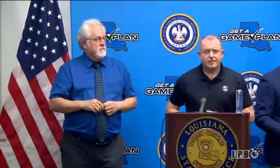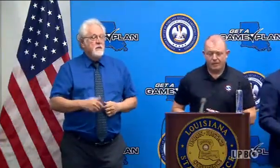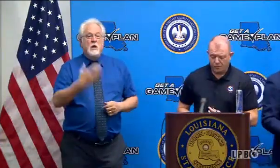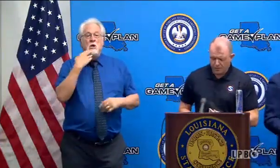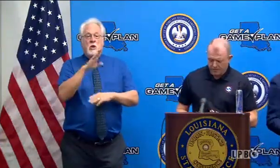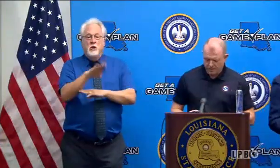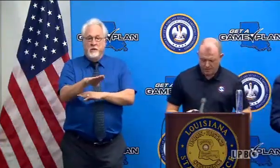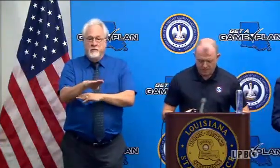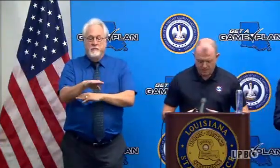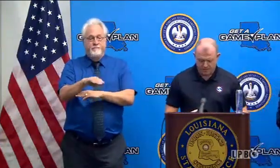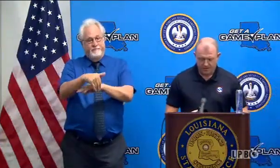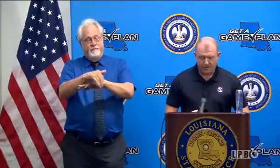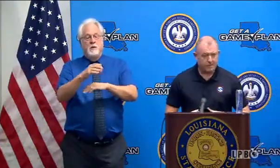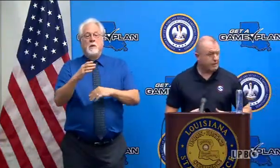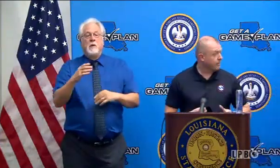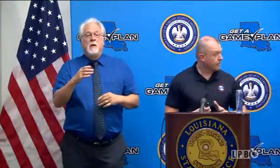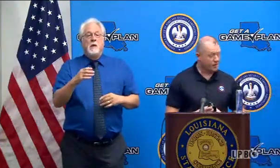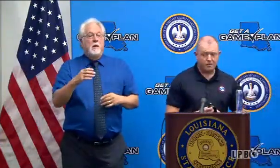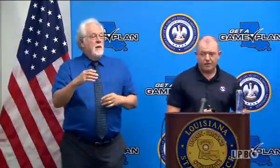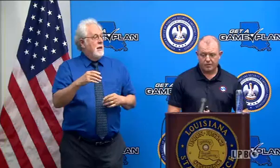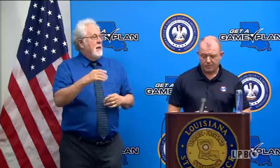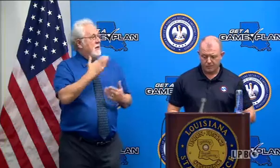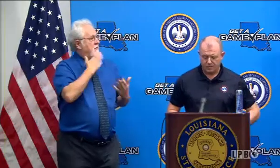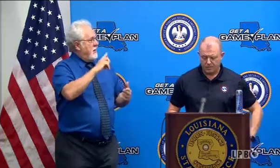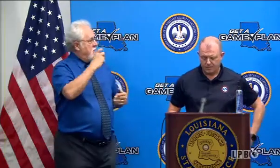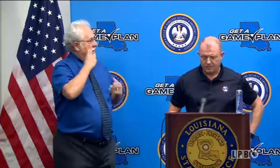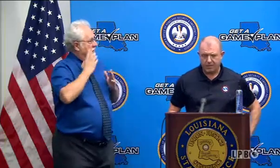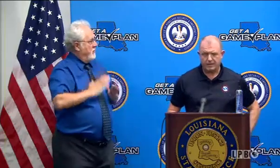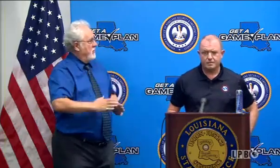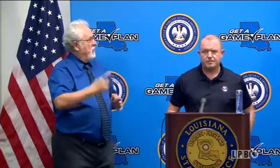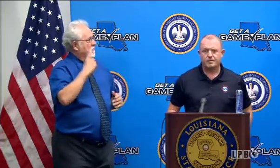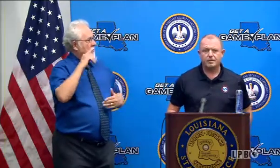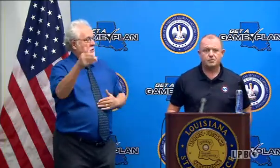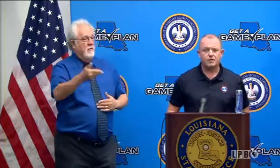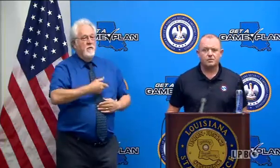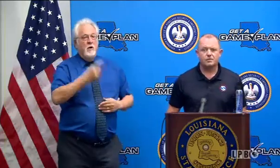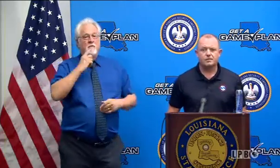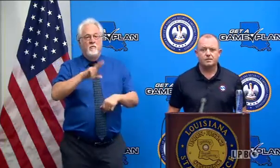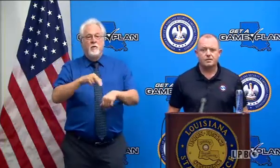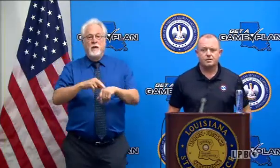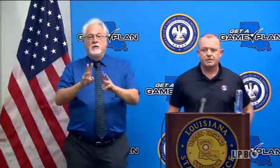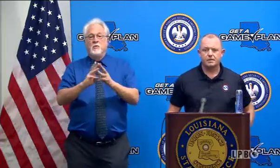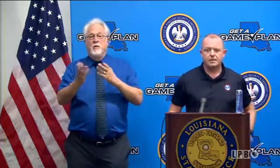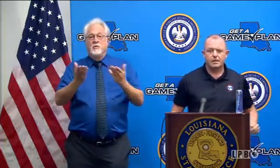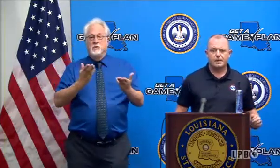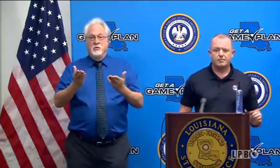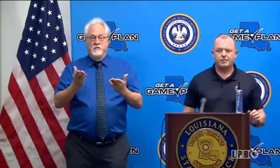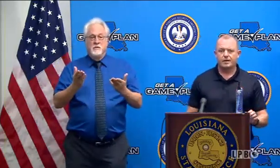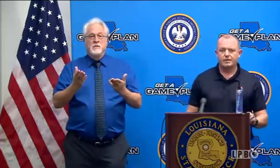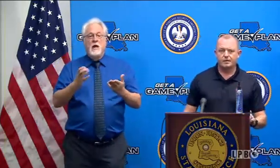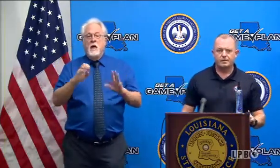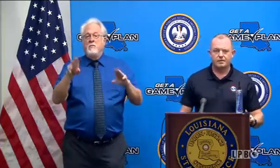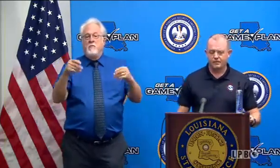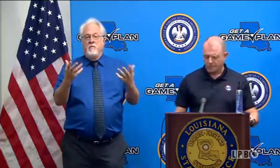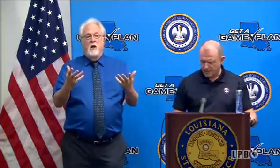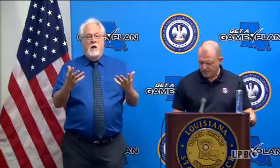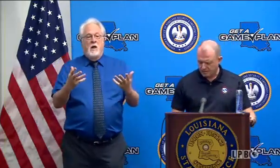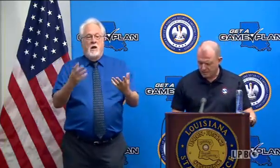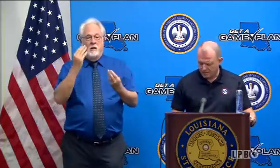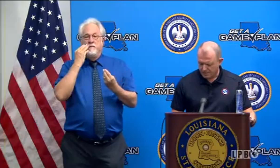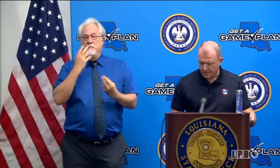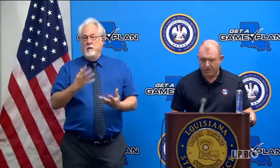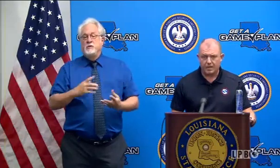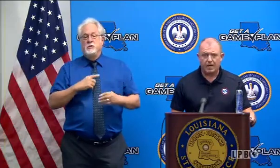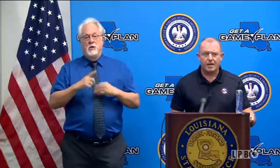Ben? Good evening, everyone. Again, thank you, Governor, for inviting us from the National Weather Service to come and provide this